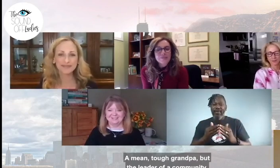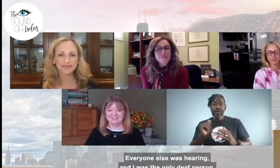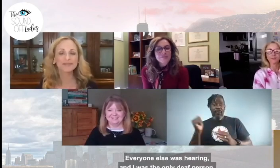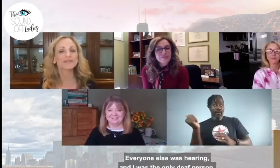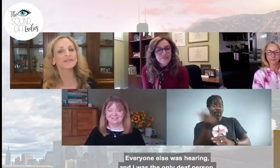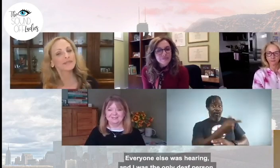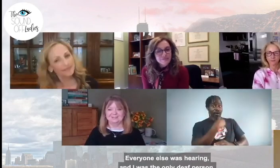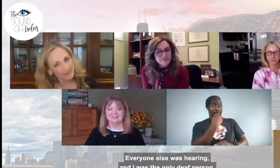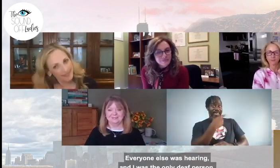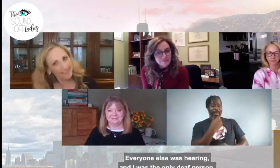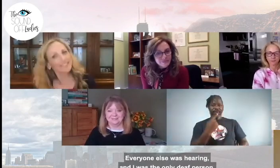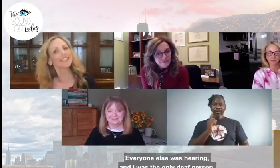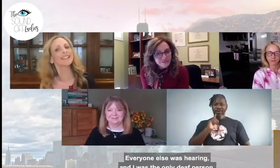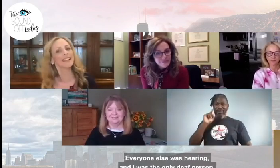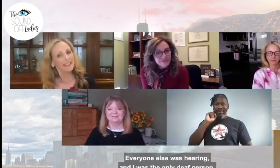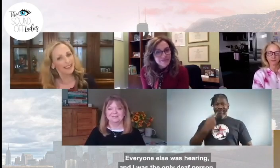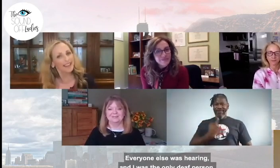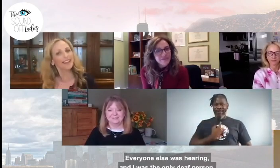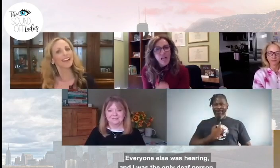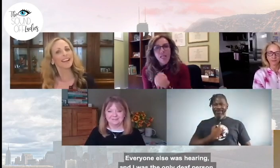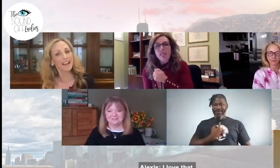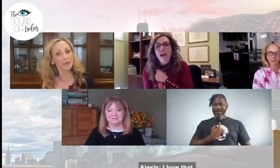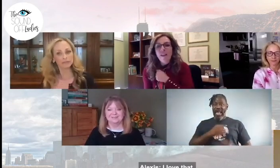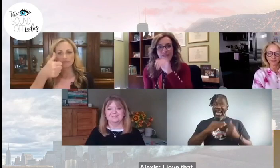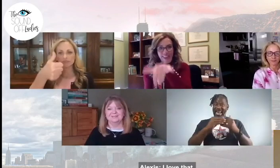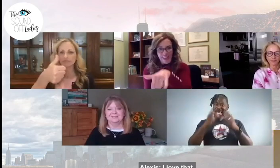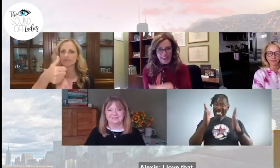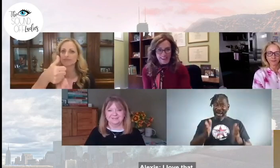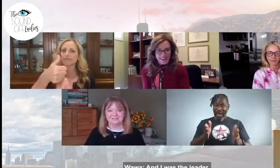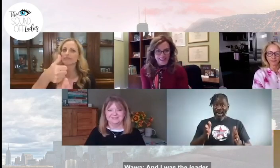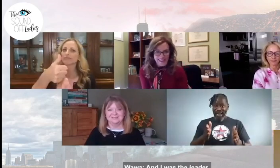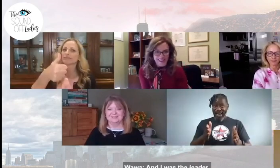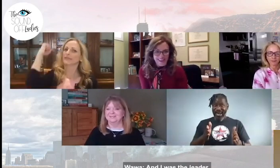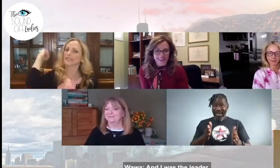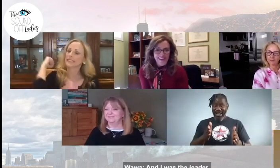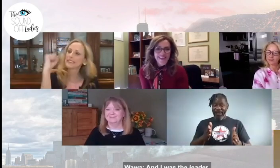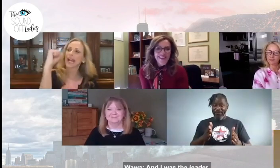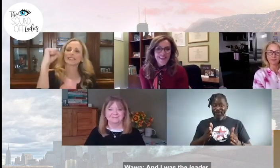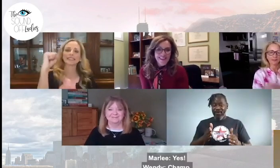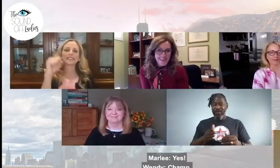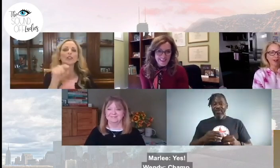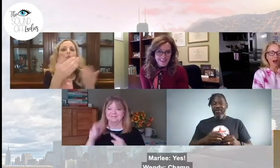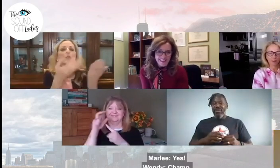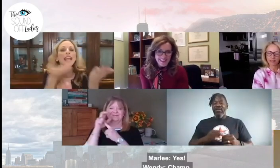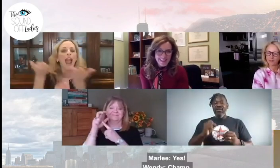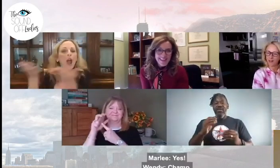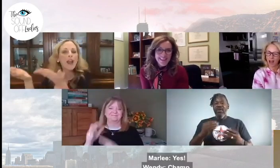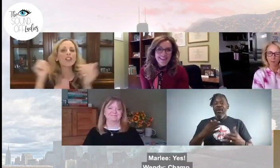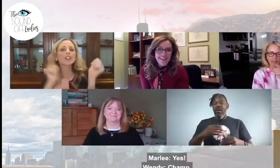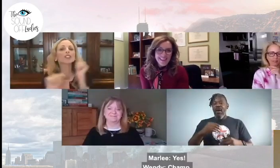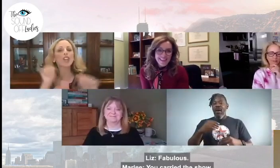grumpy but a leader in the community. And he was the only deaf person in the community. Yes,